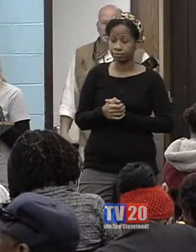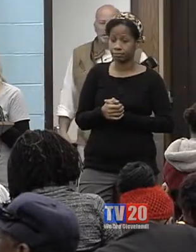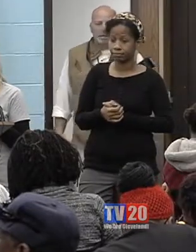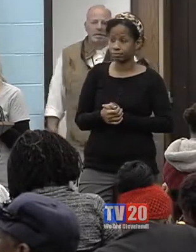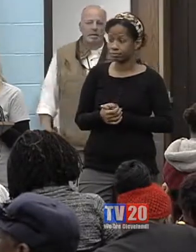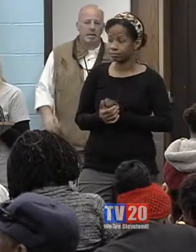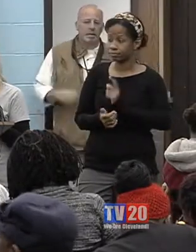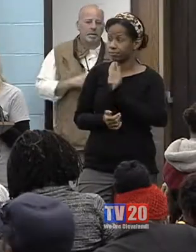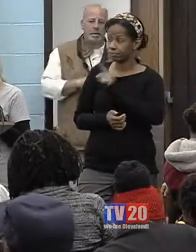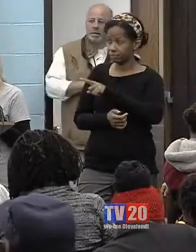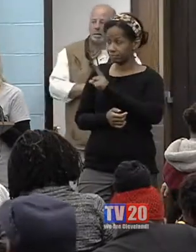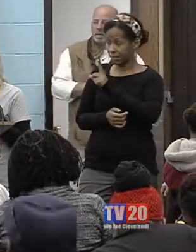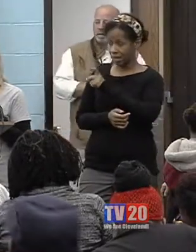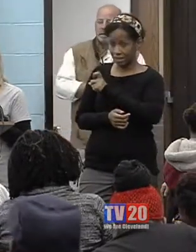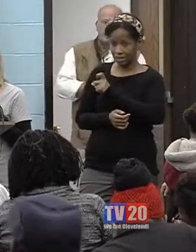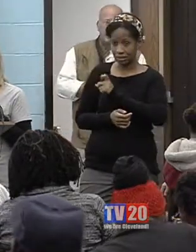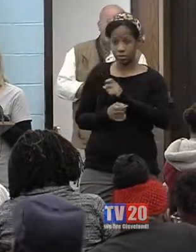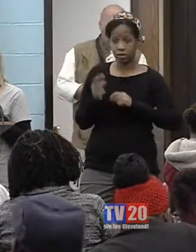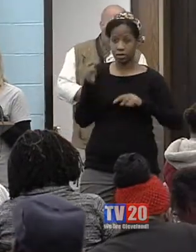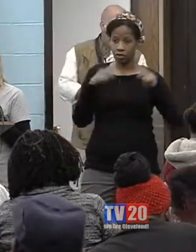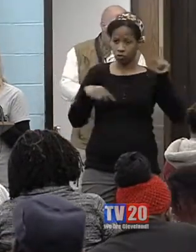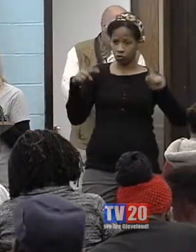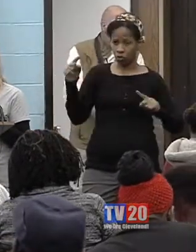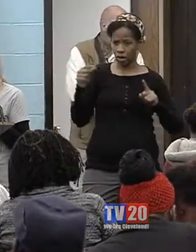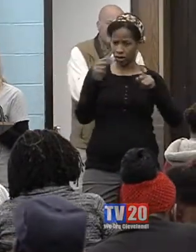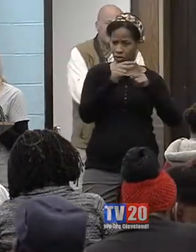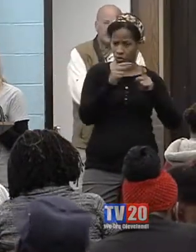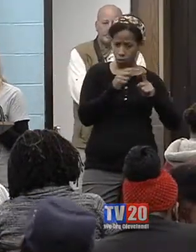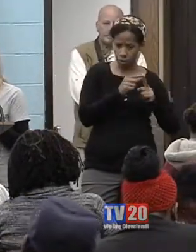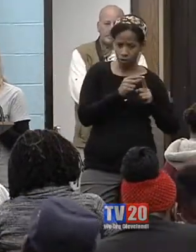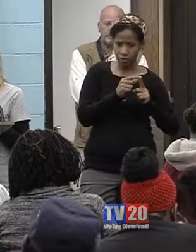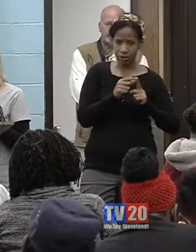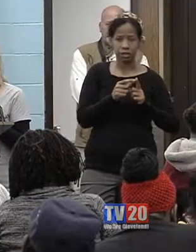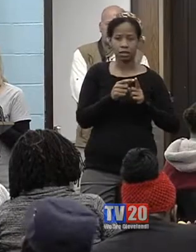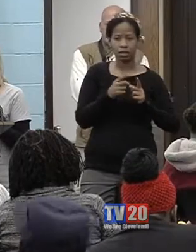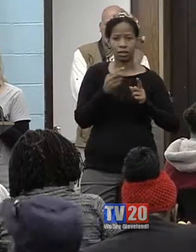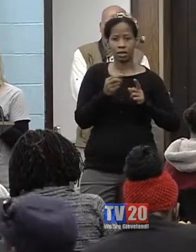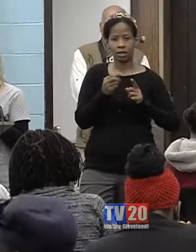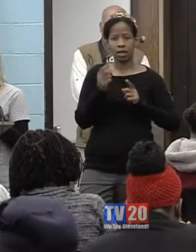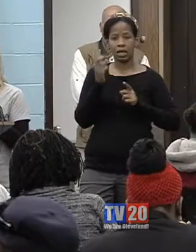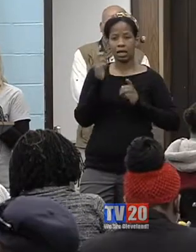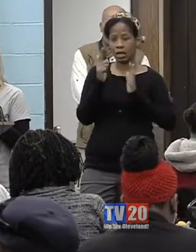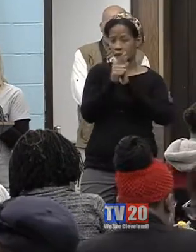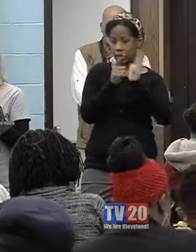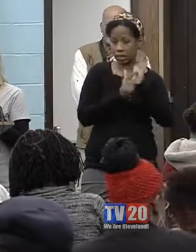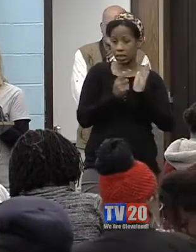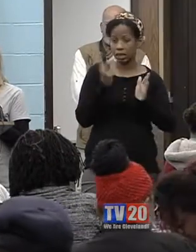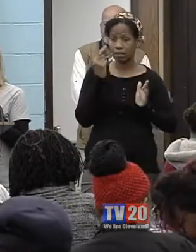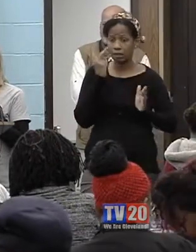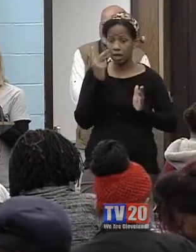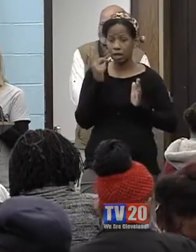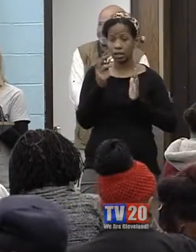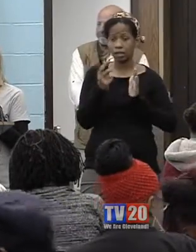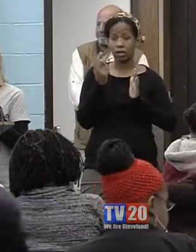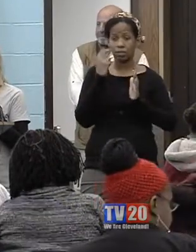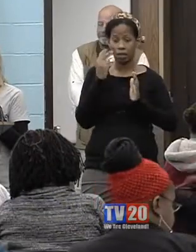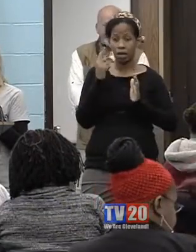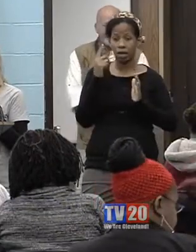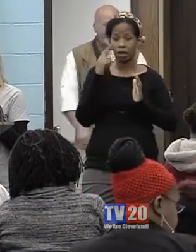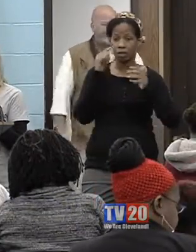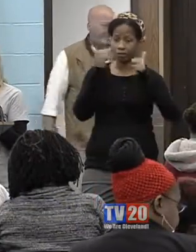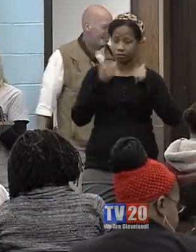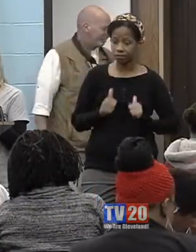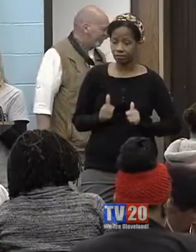the question is there's a variety of terminology used by different doctors, legally blind, could even be low vision,